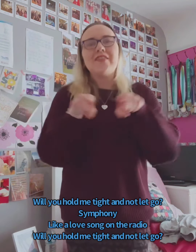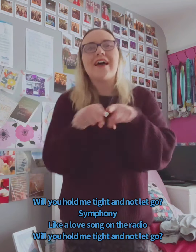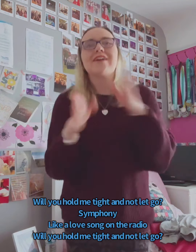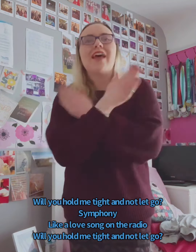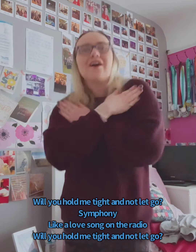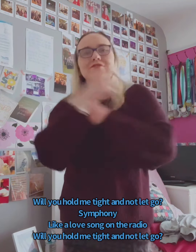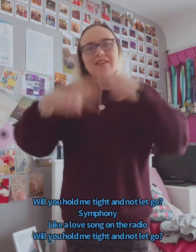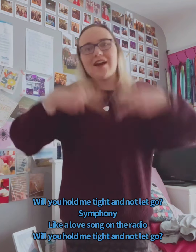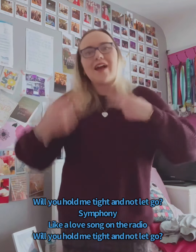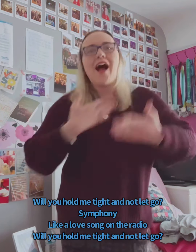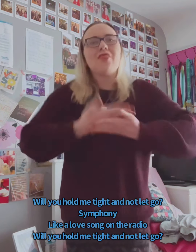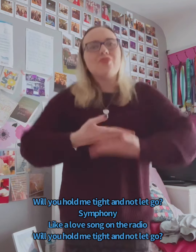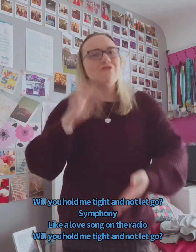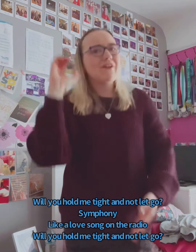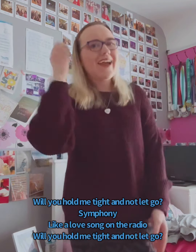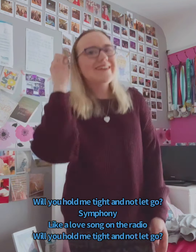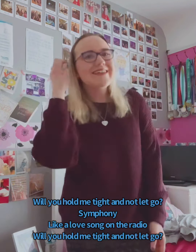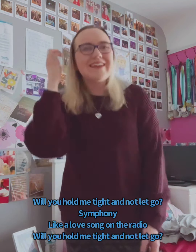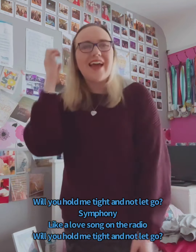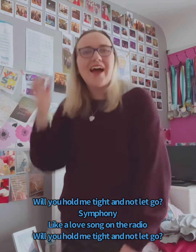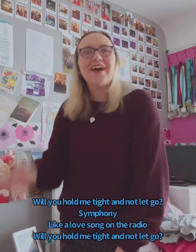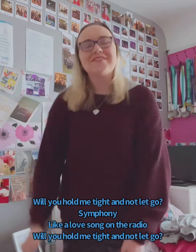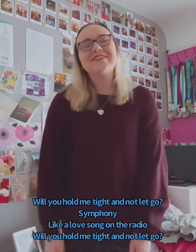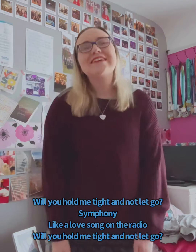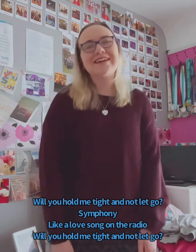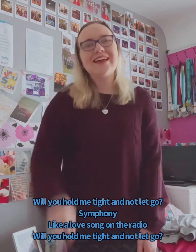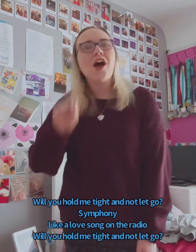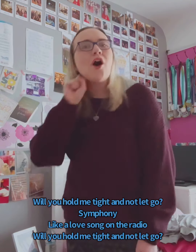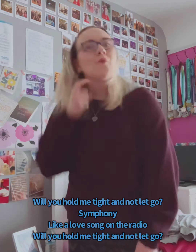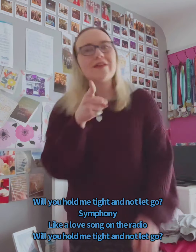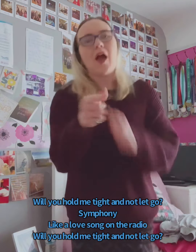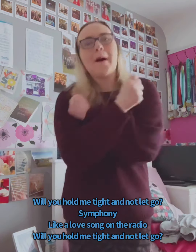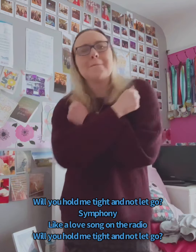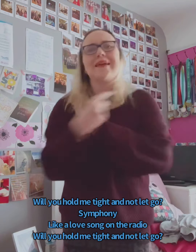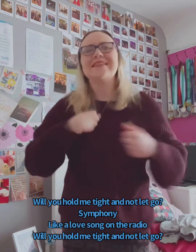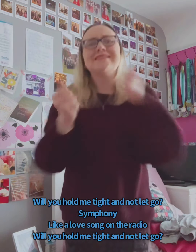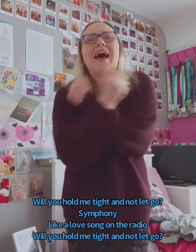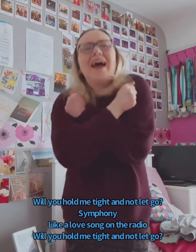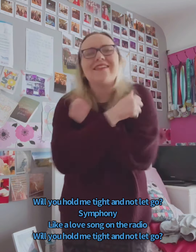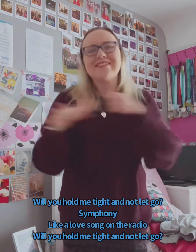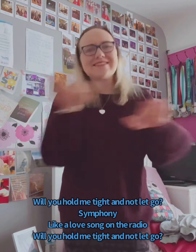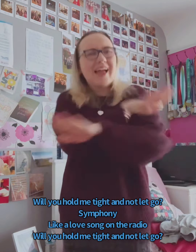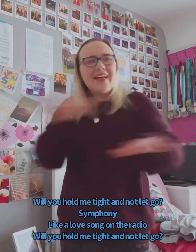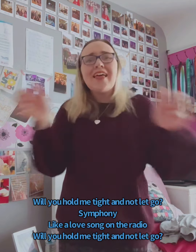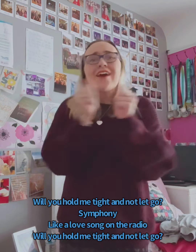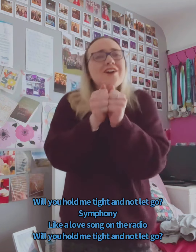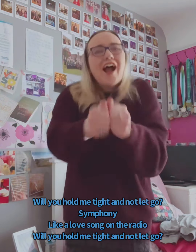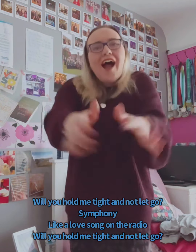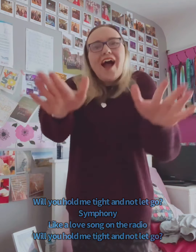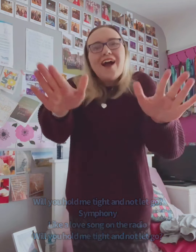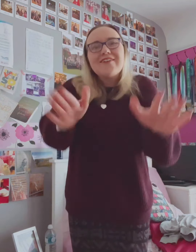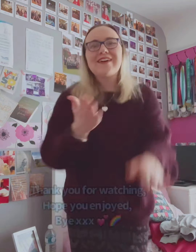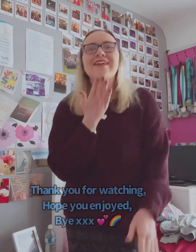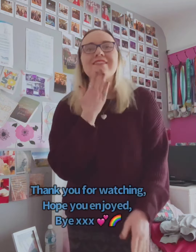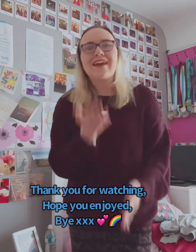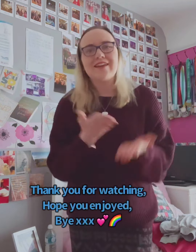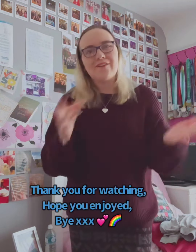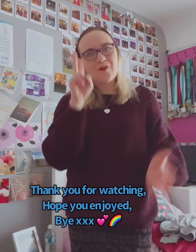Like a little song on the radio Will you hold me tight and not let go?